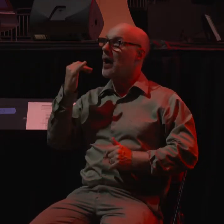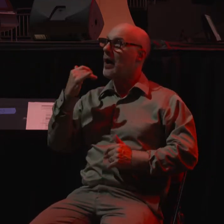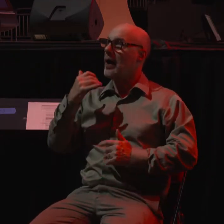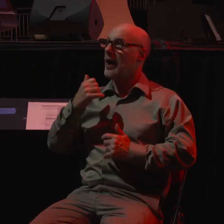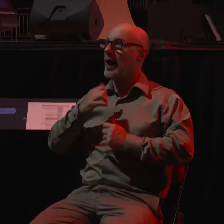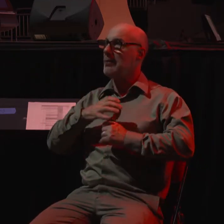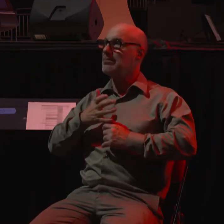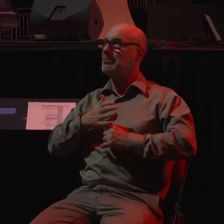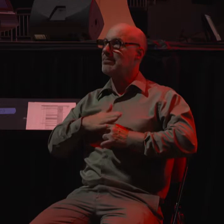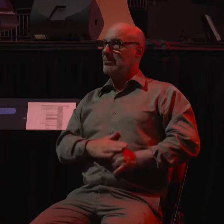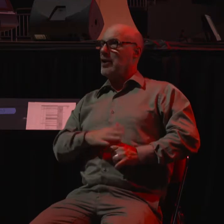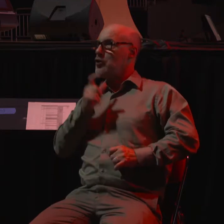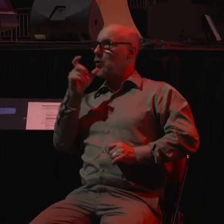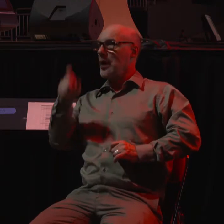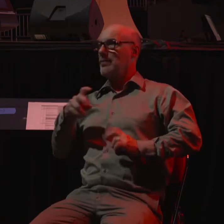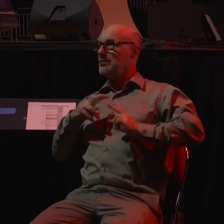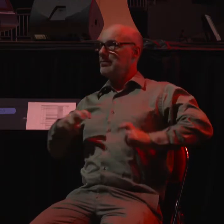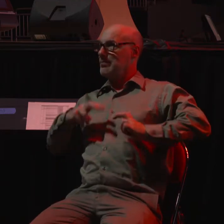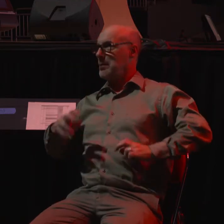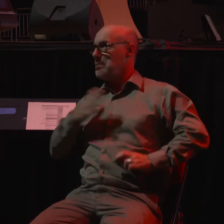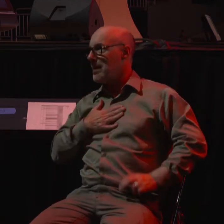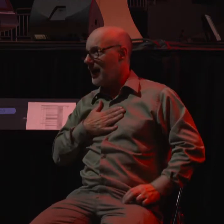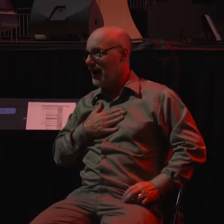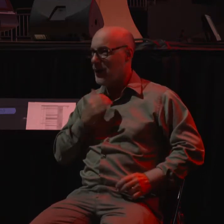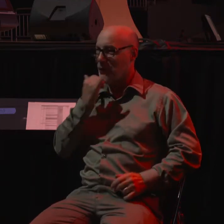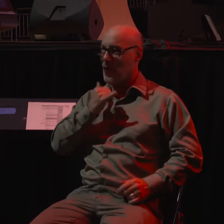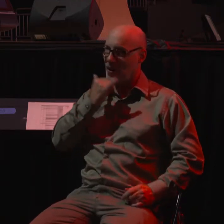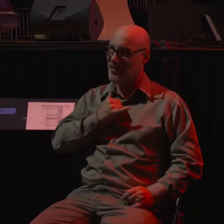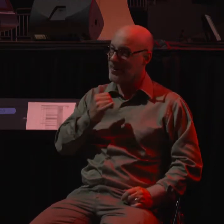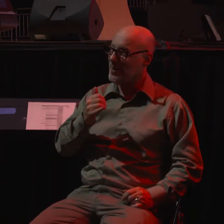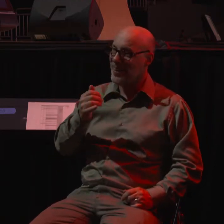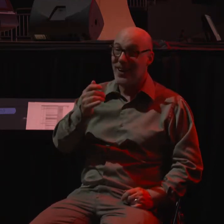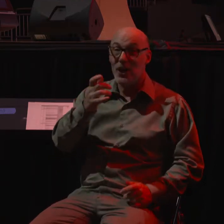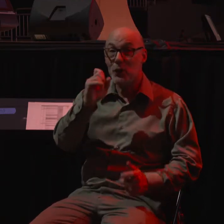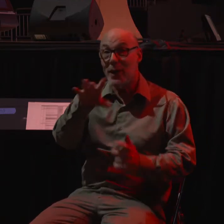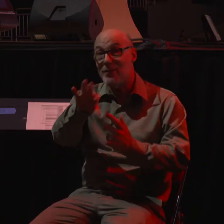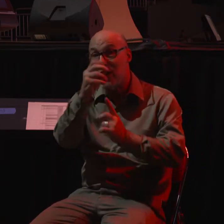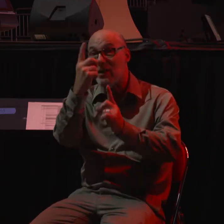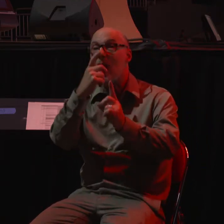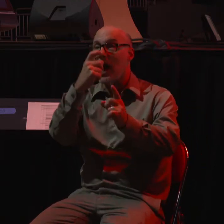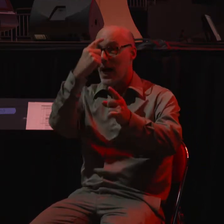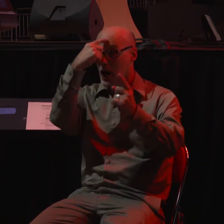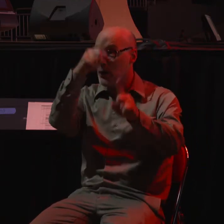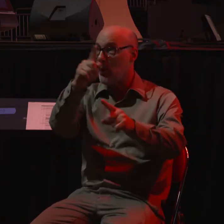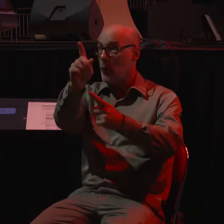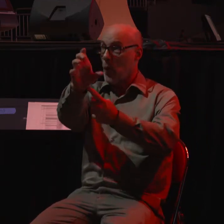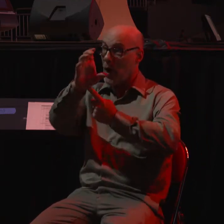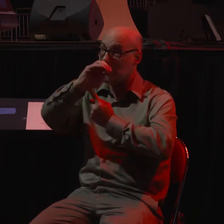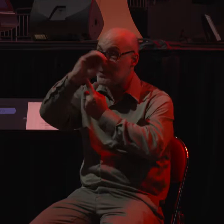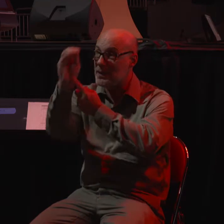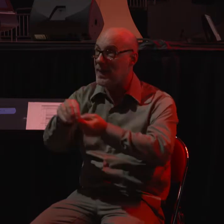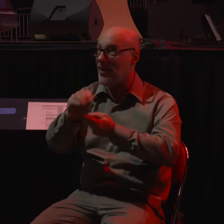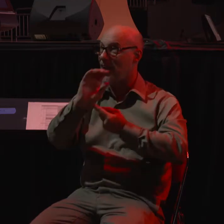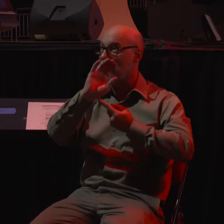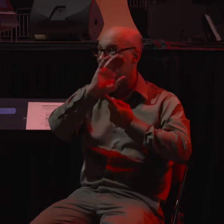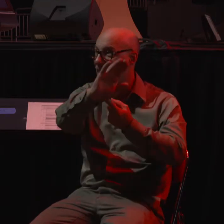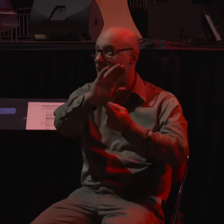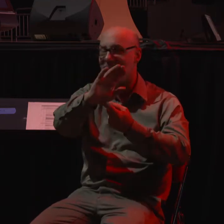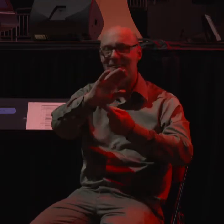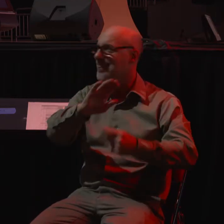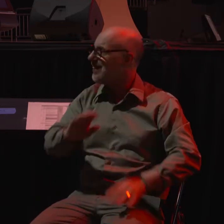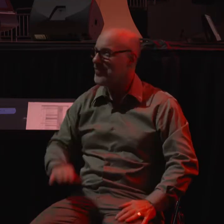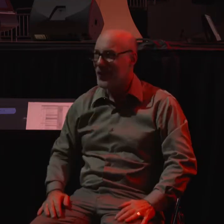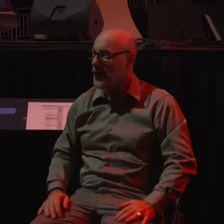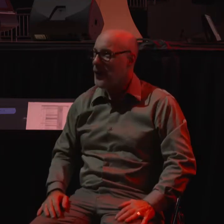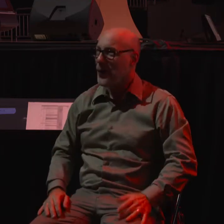love that we agree with everything they do doctrinally and theologically. And there's nobody that we love, and the fathers, some of them, we say we didn't question some of the